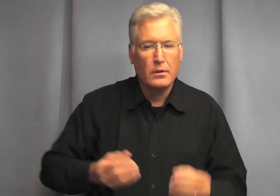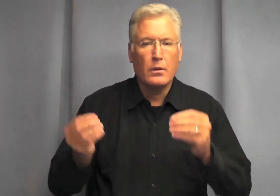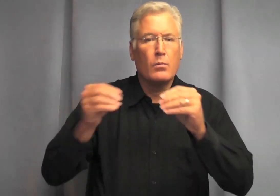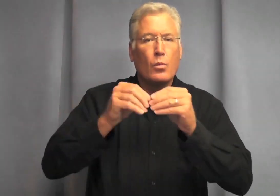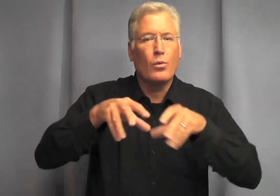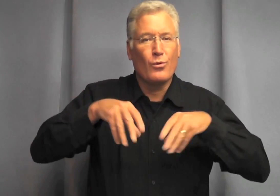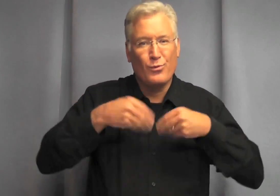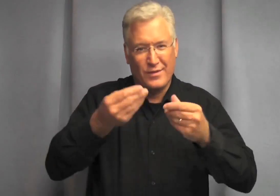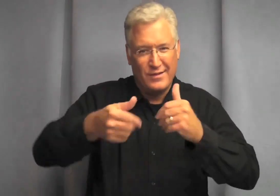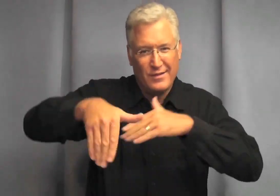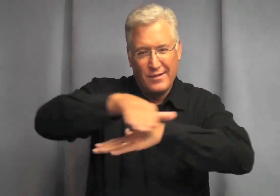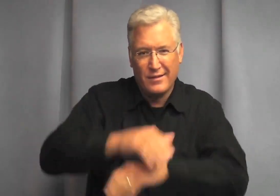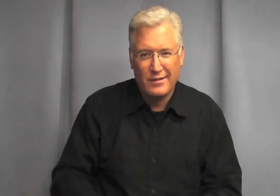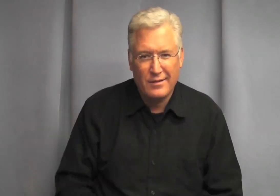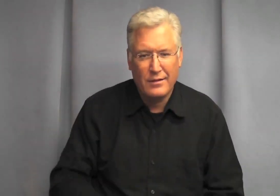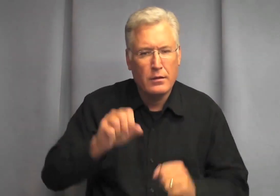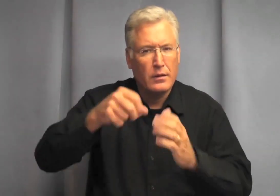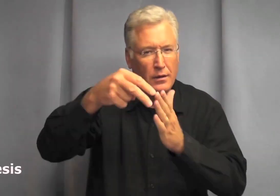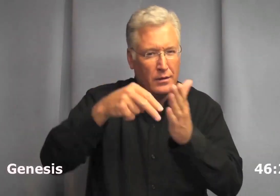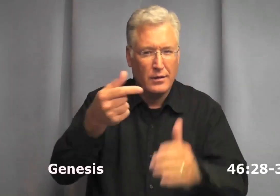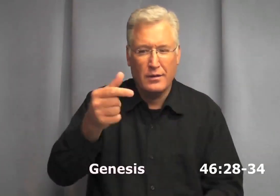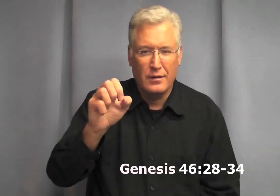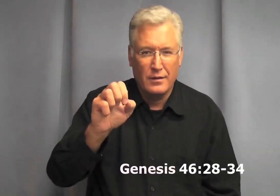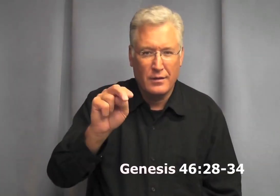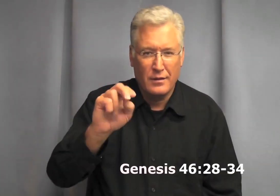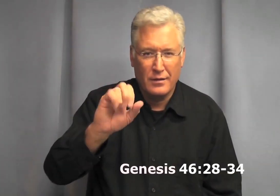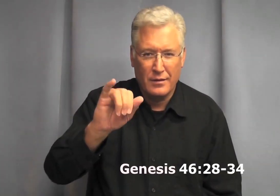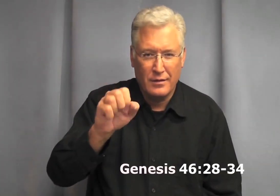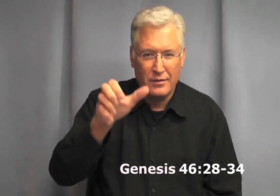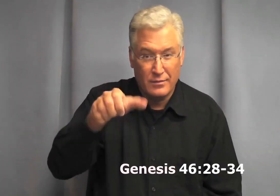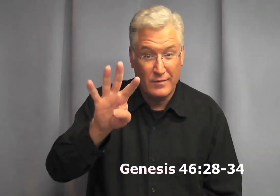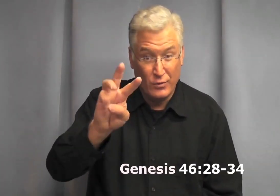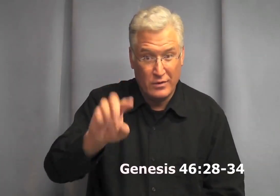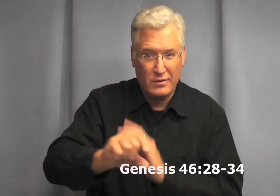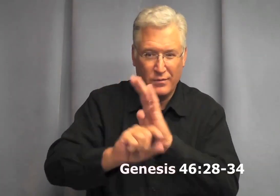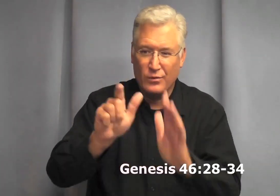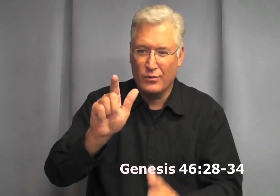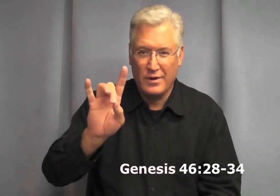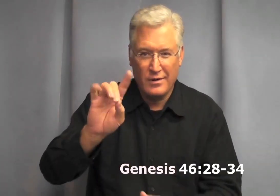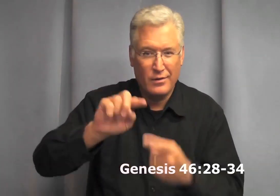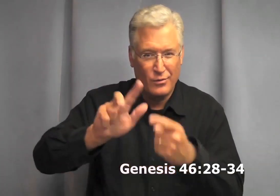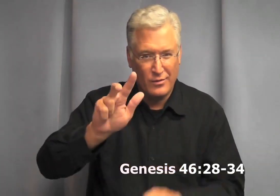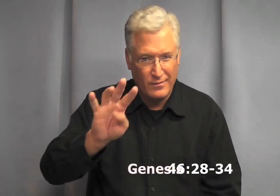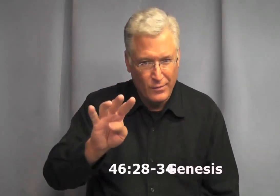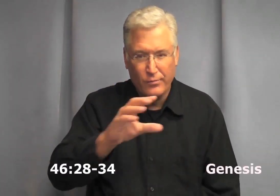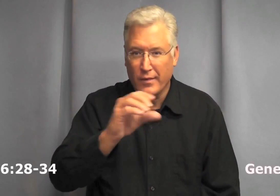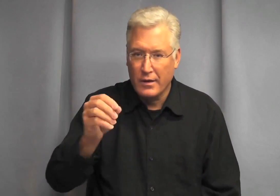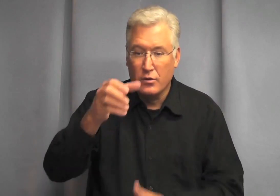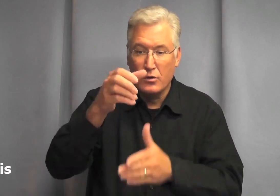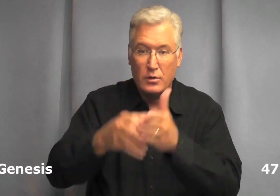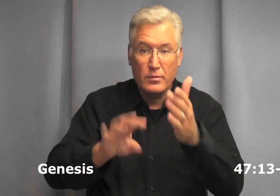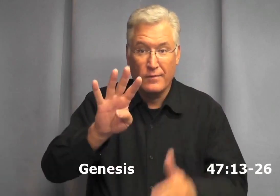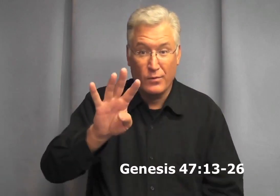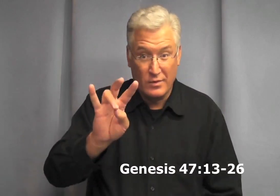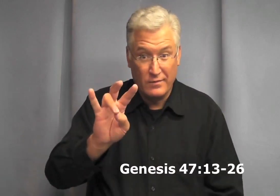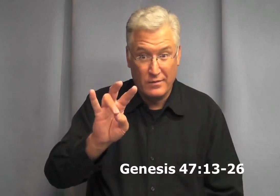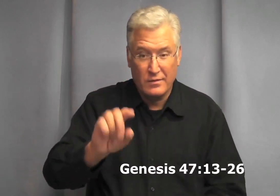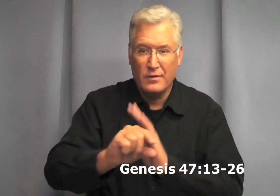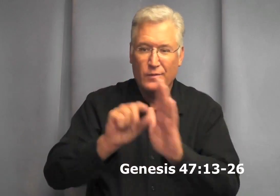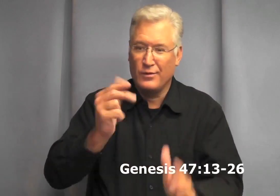Also, the Pharaoh gained more land through this. We can read about this in Genesis 46, 28 through 34. Also